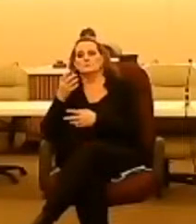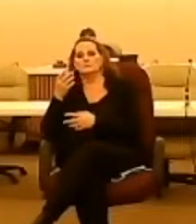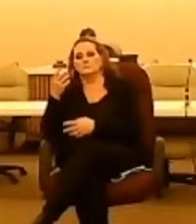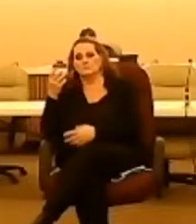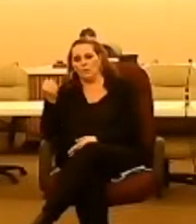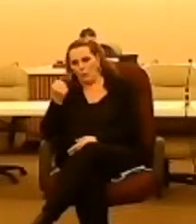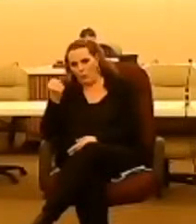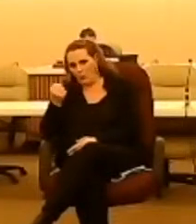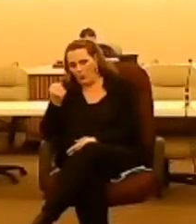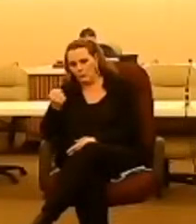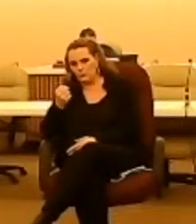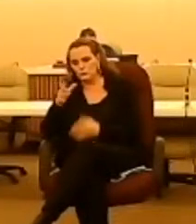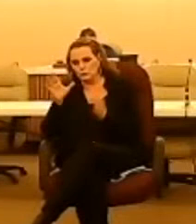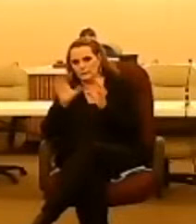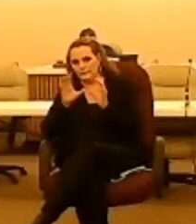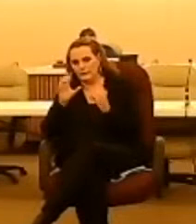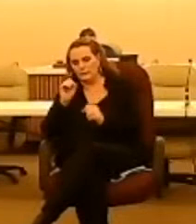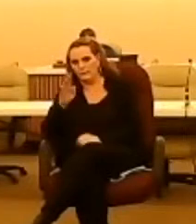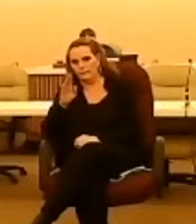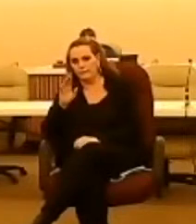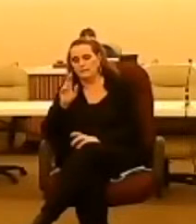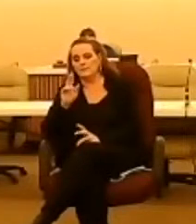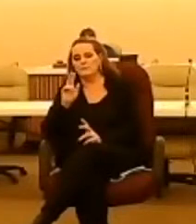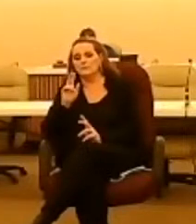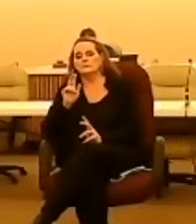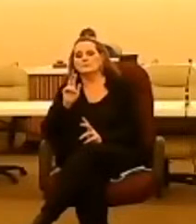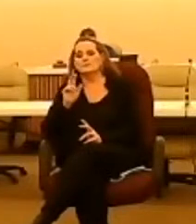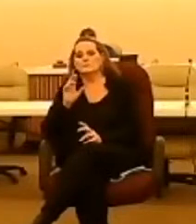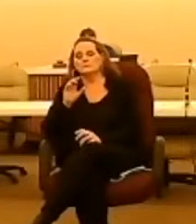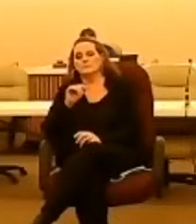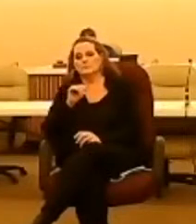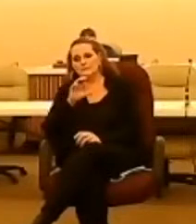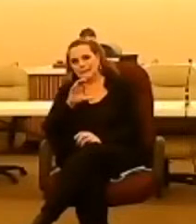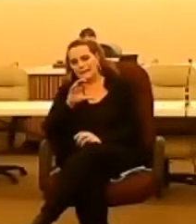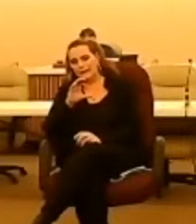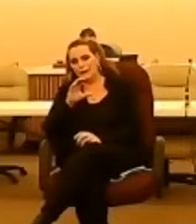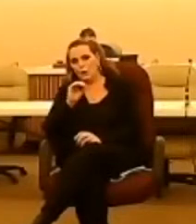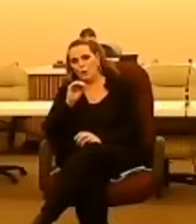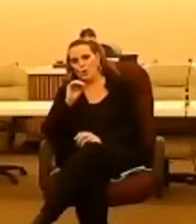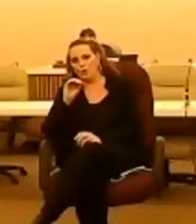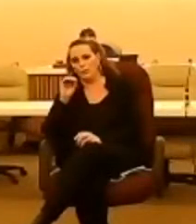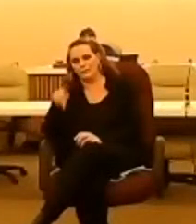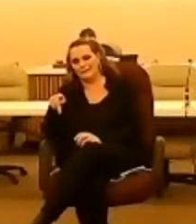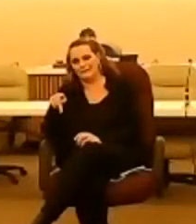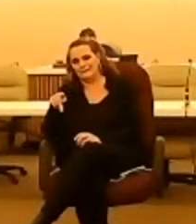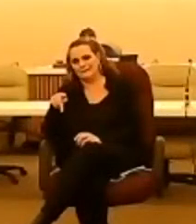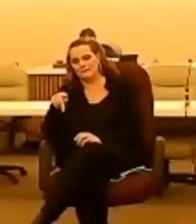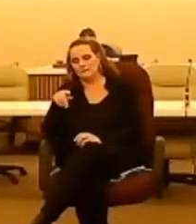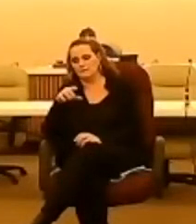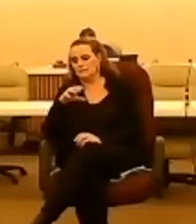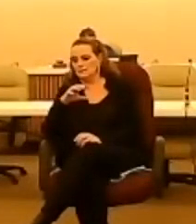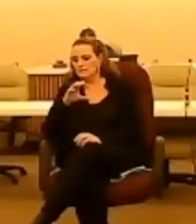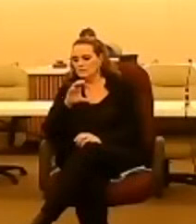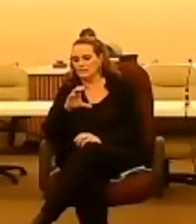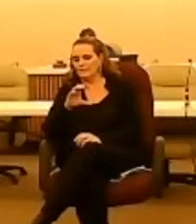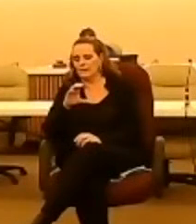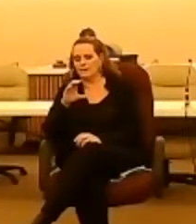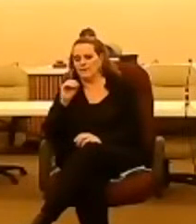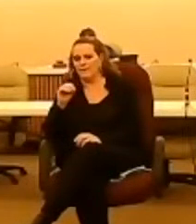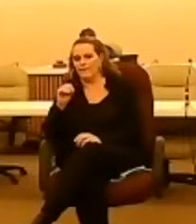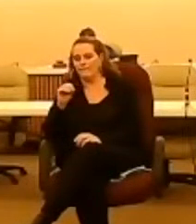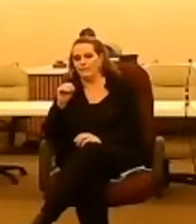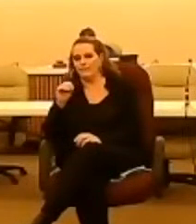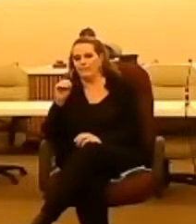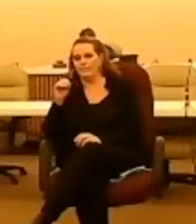this requirement. So the only reason it's been delayed is, again, because there were a couple things up in the